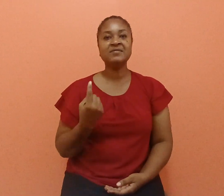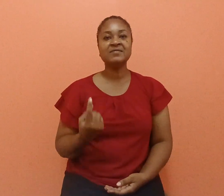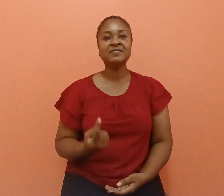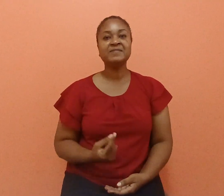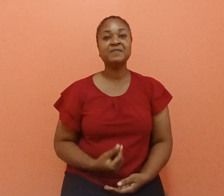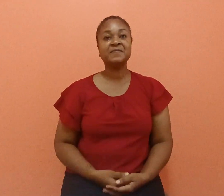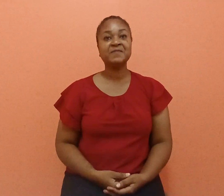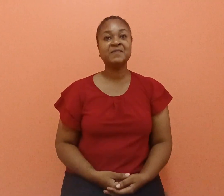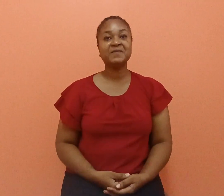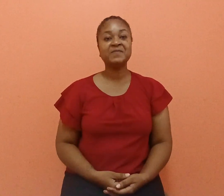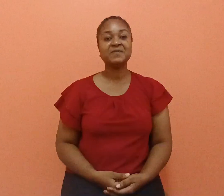alone.